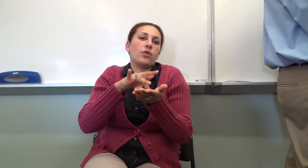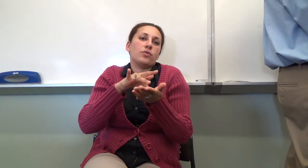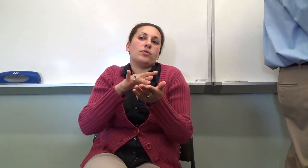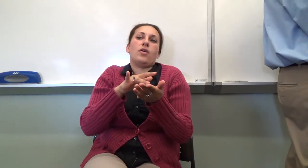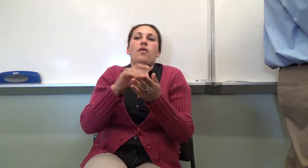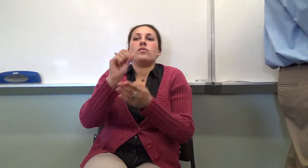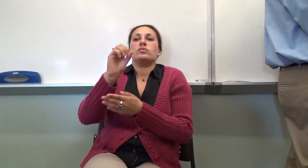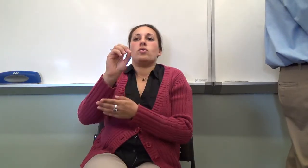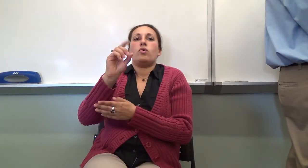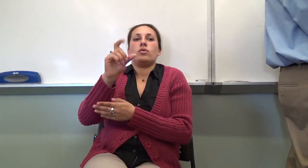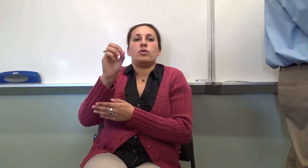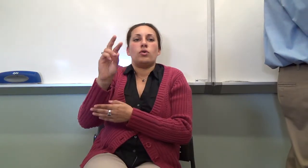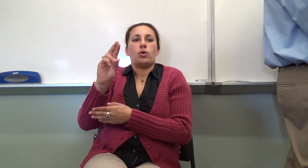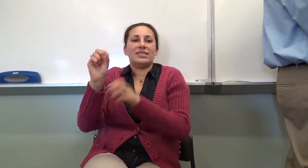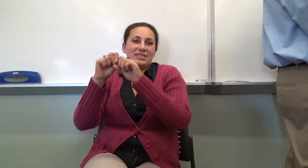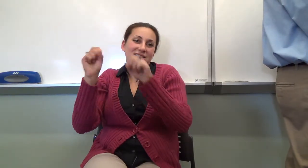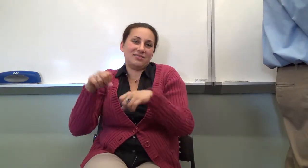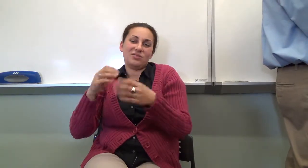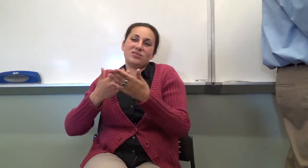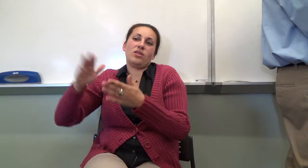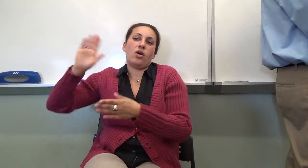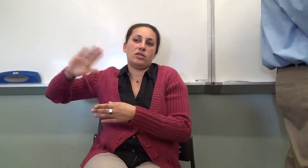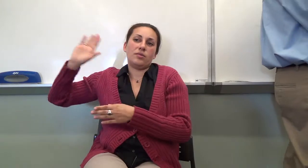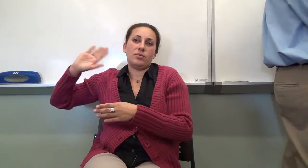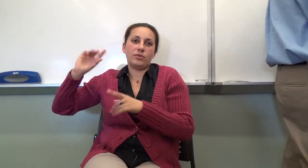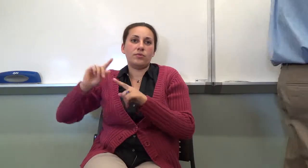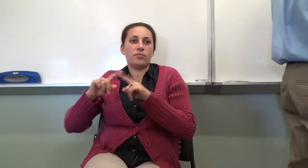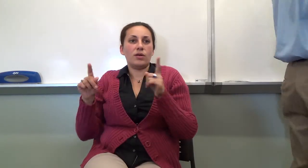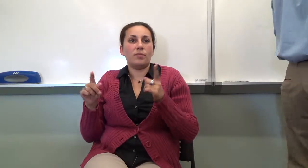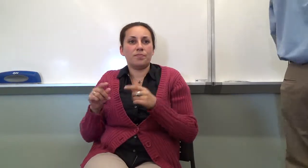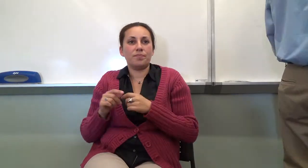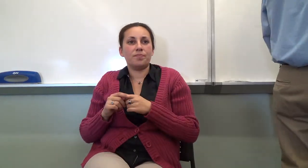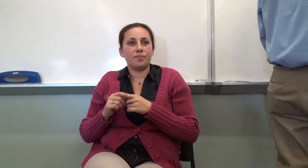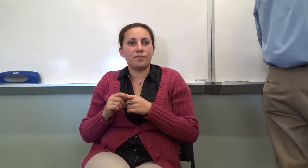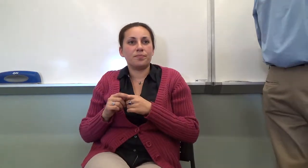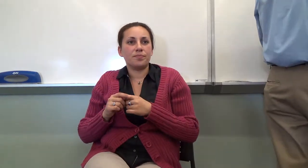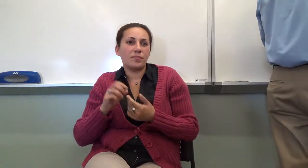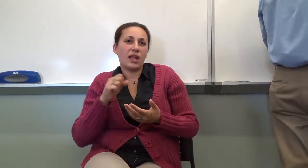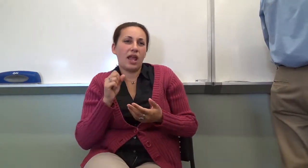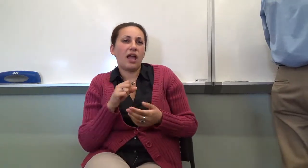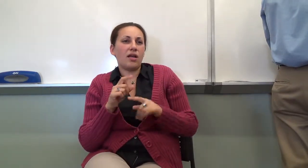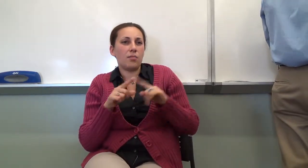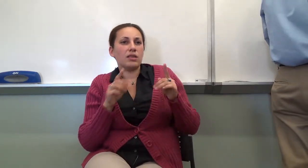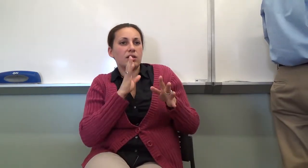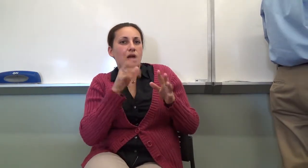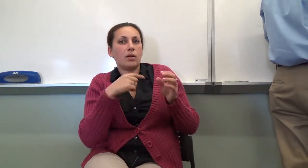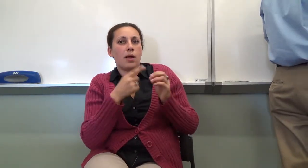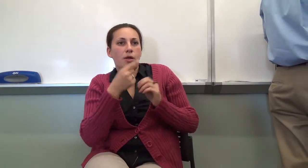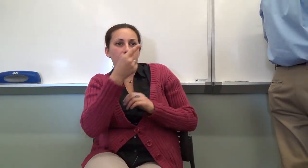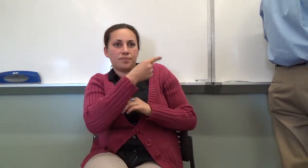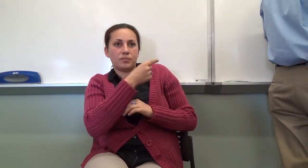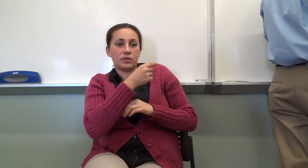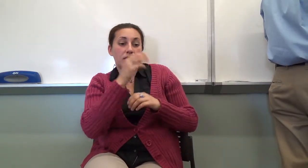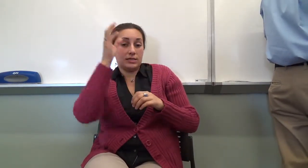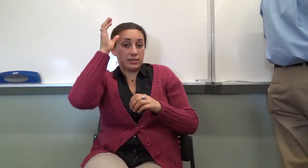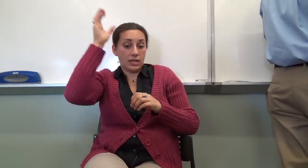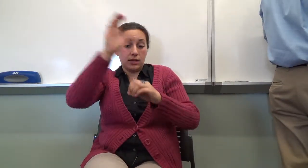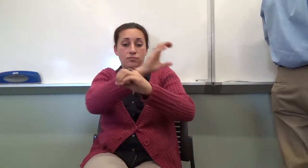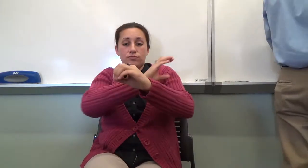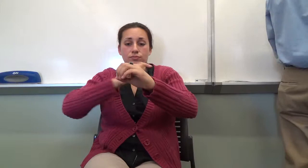thousands of years before. But they all talked about, oh, the sun's going around the earth. Not